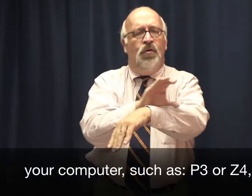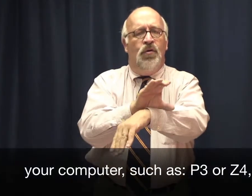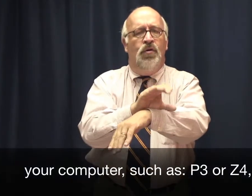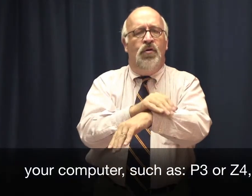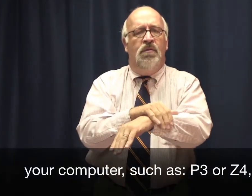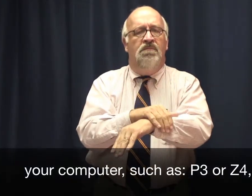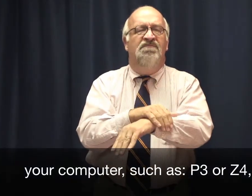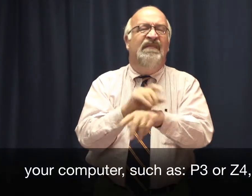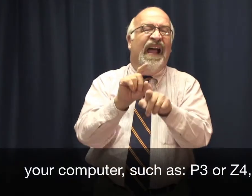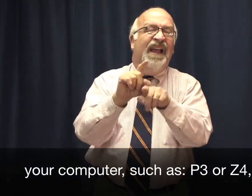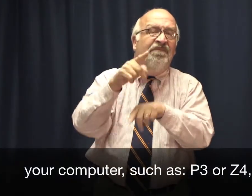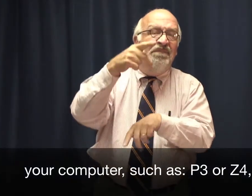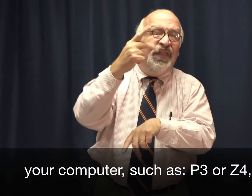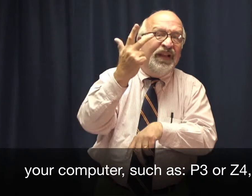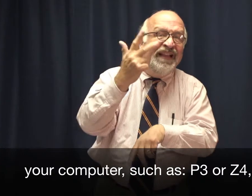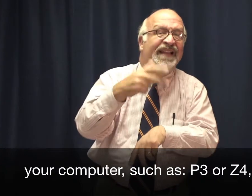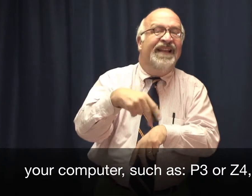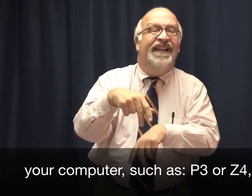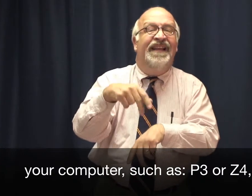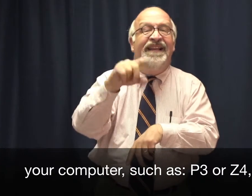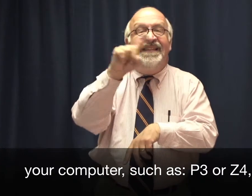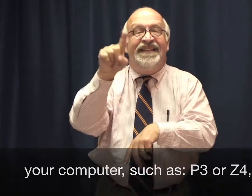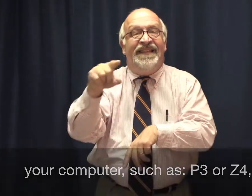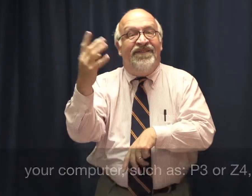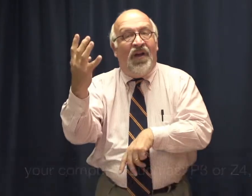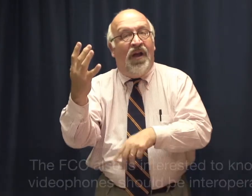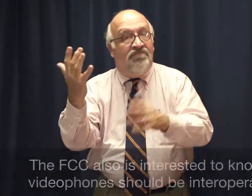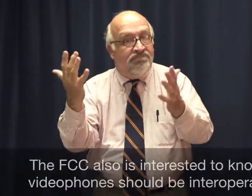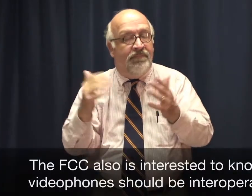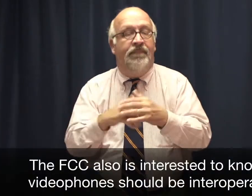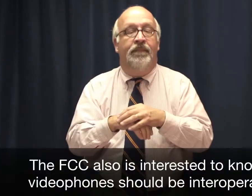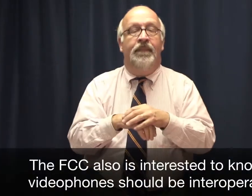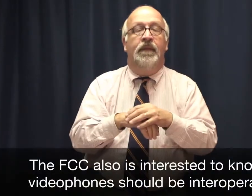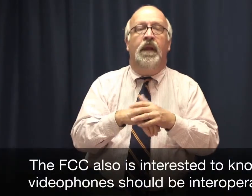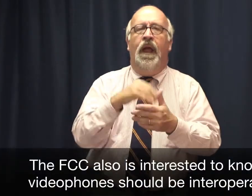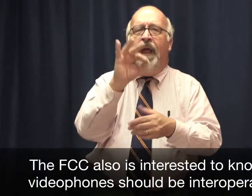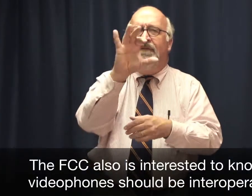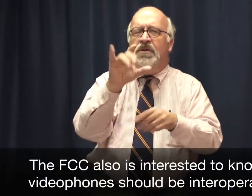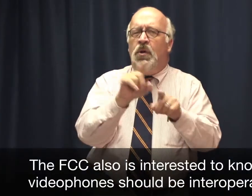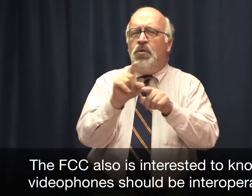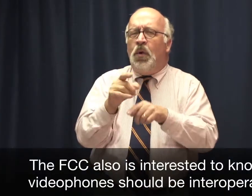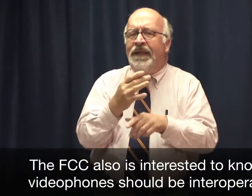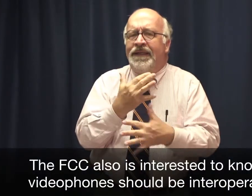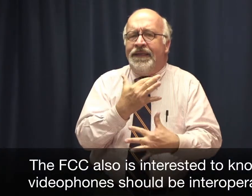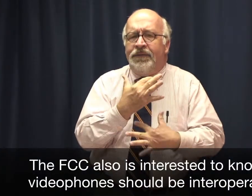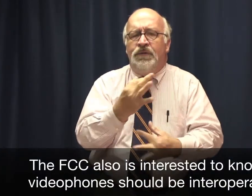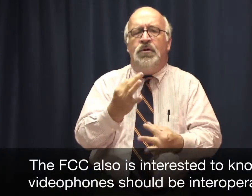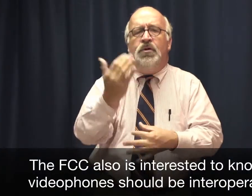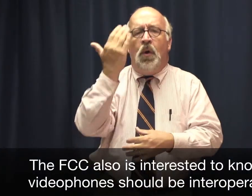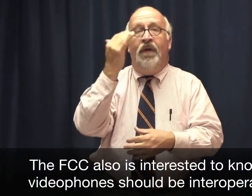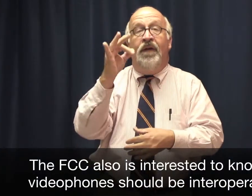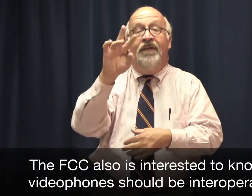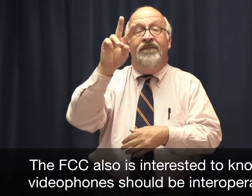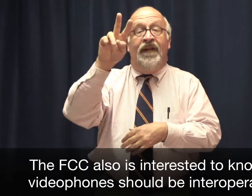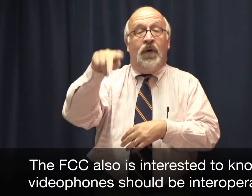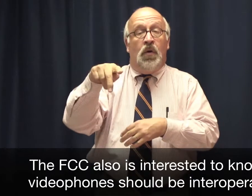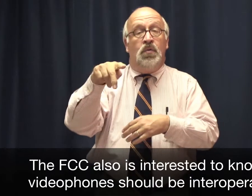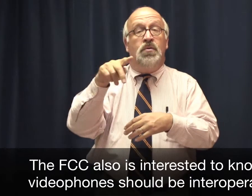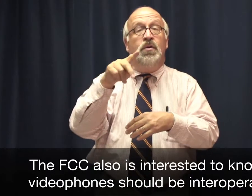computer, such as P3 or Z4, etc. The FCC also is interested to know